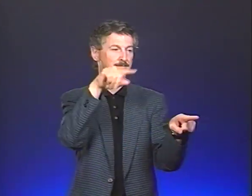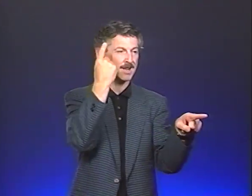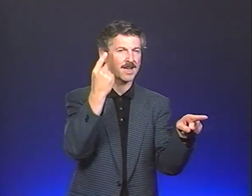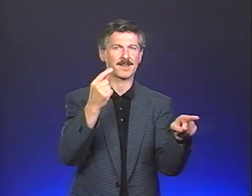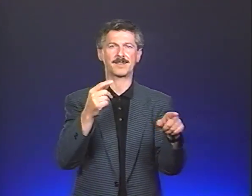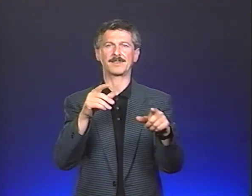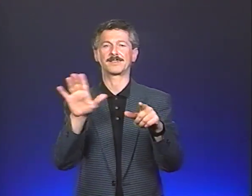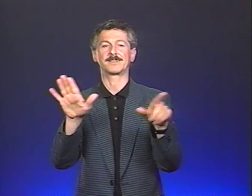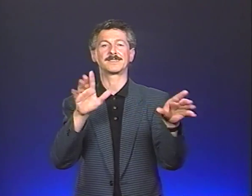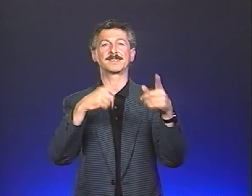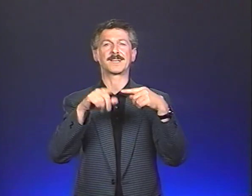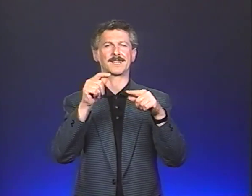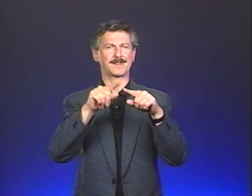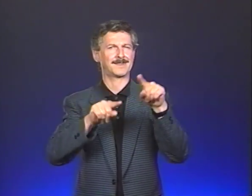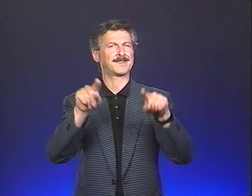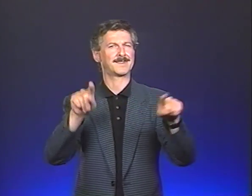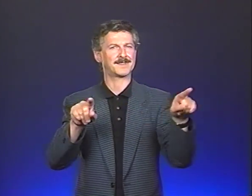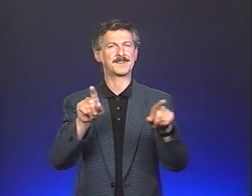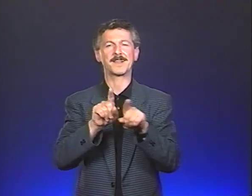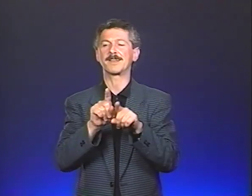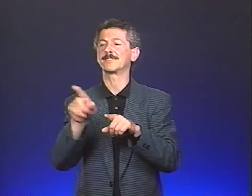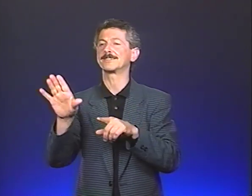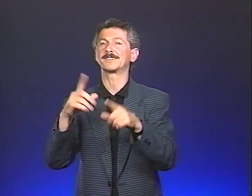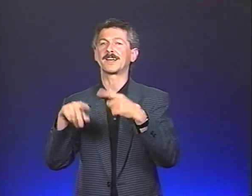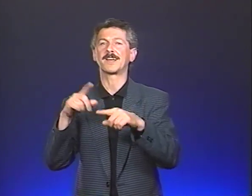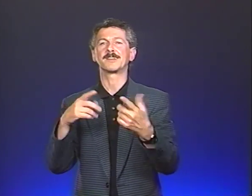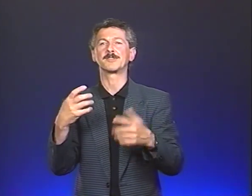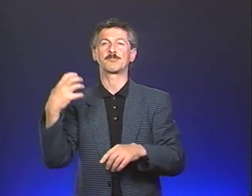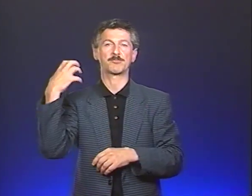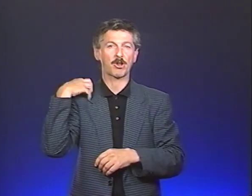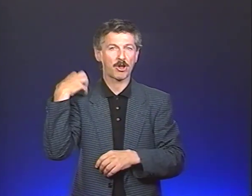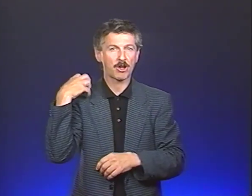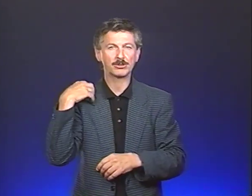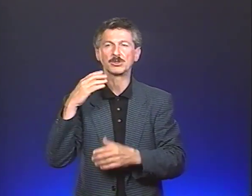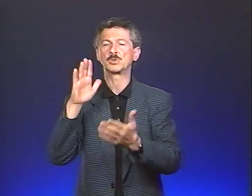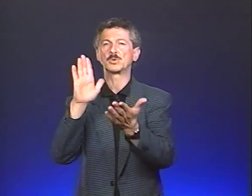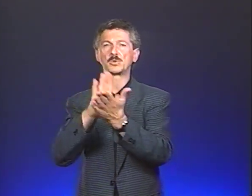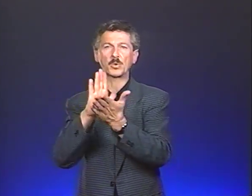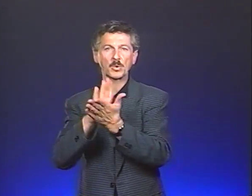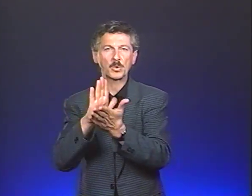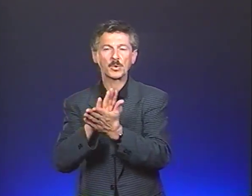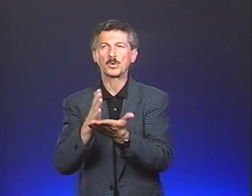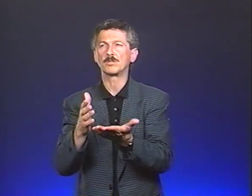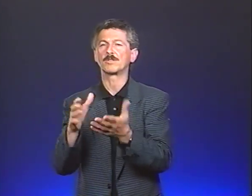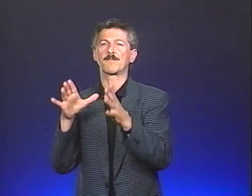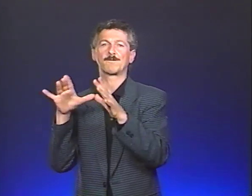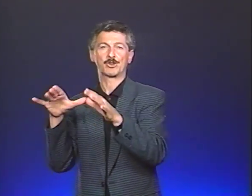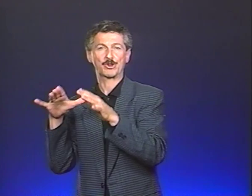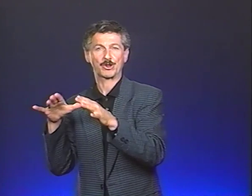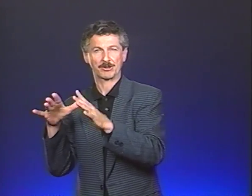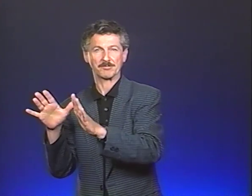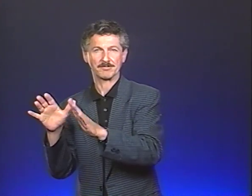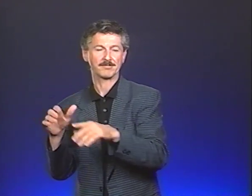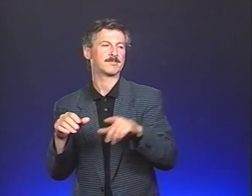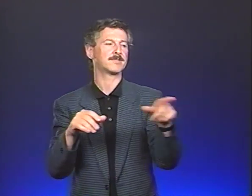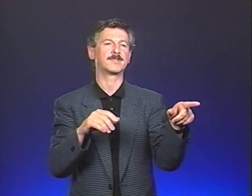White signers sign differently from black signers. Some examples are boss, school, and flirt, as done by